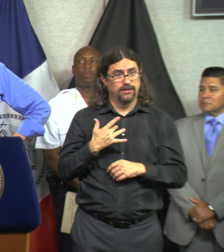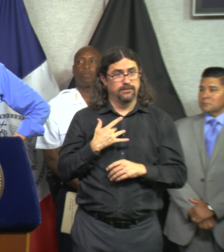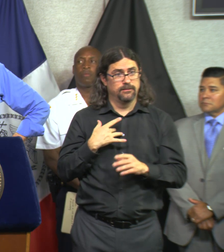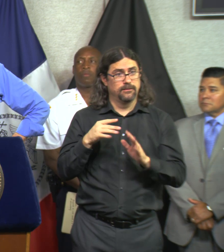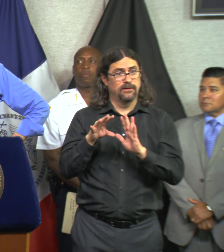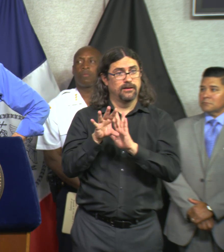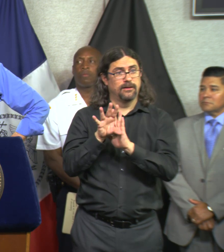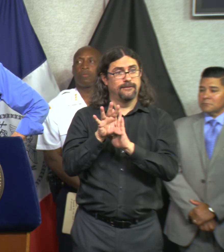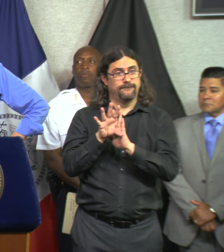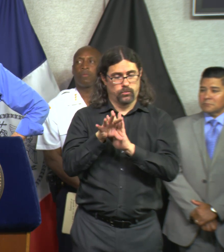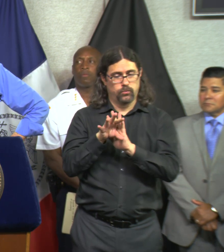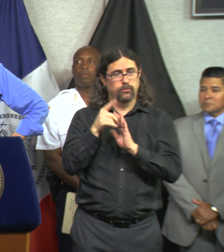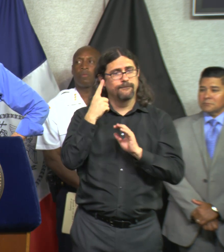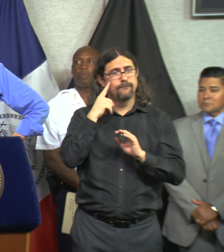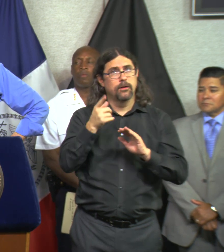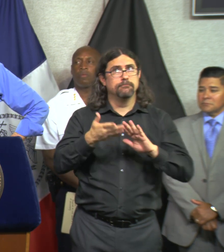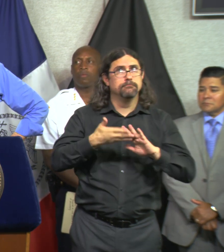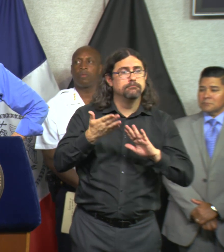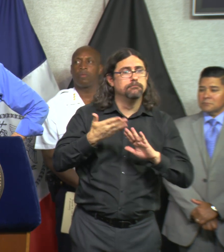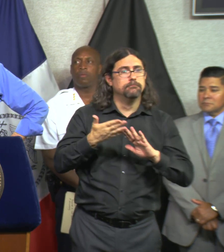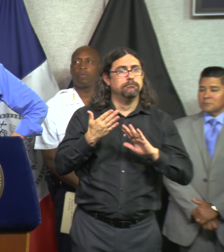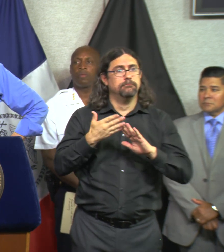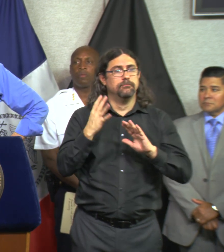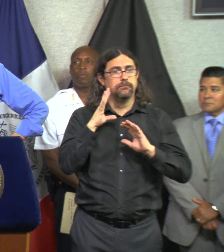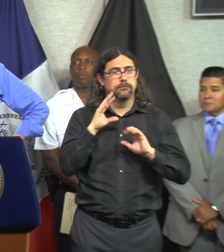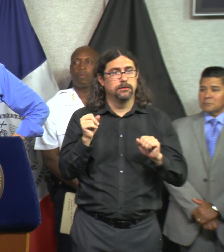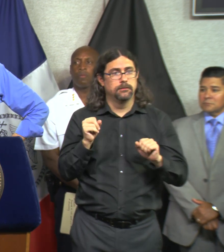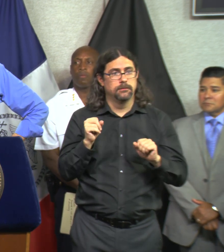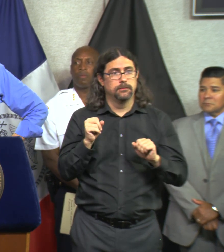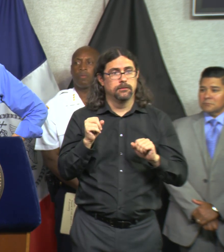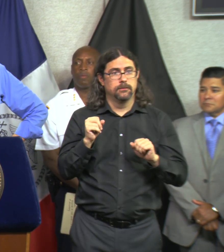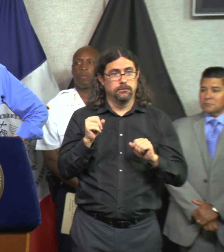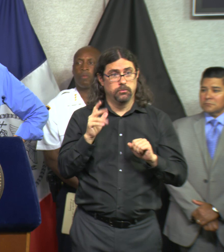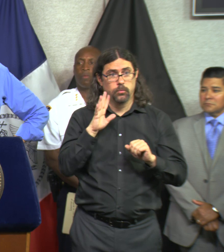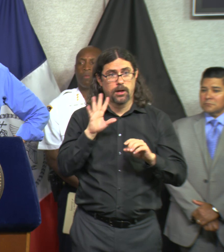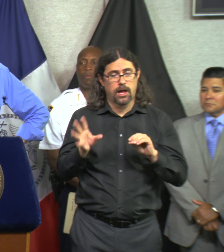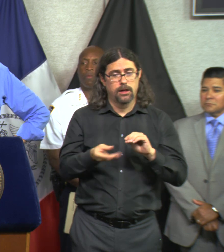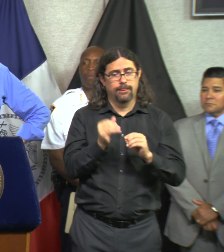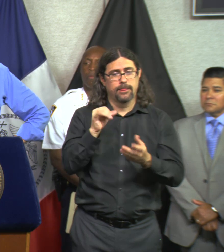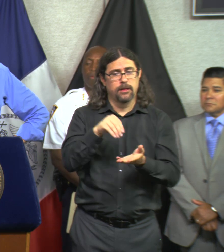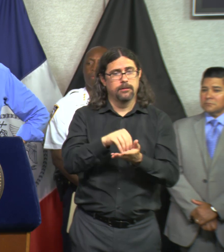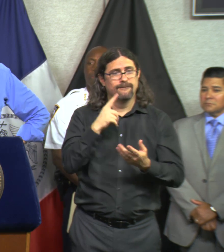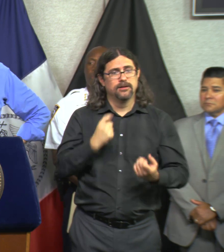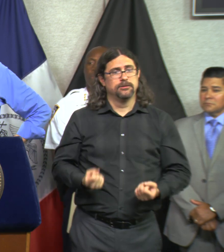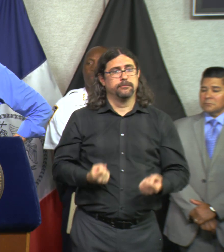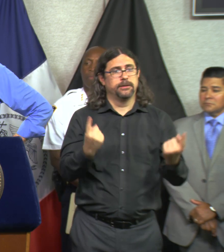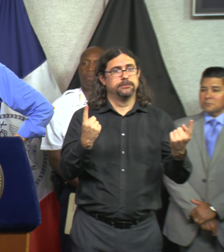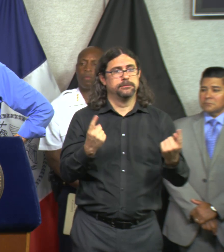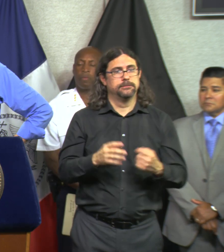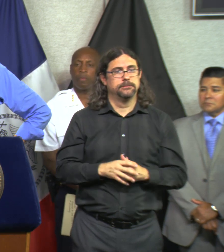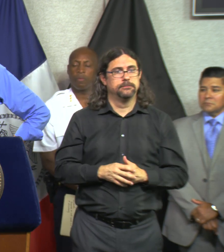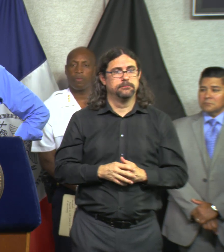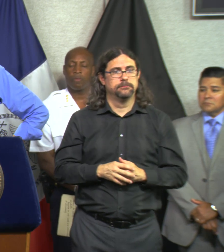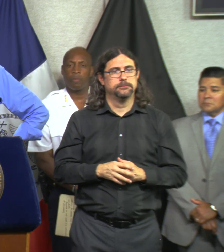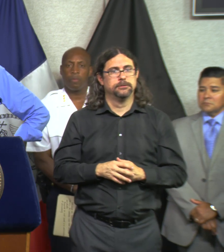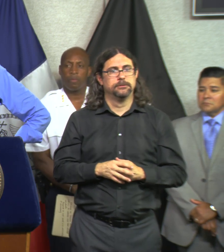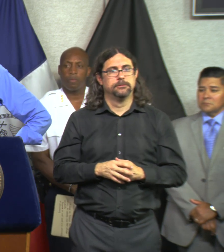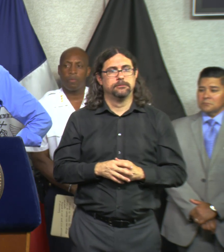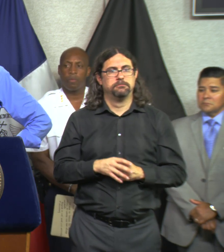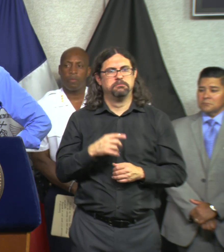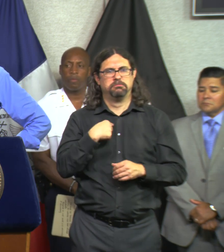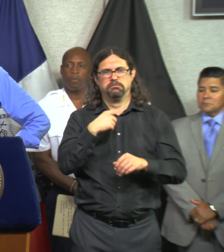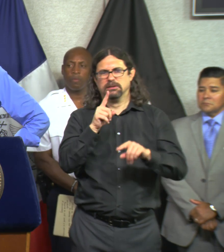be I'm not a lawyer. I'm not an election lawyer. Any issue like that, bring to the campaign. They'll give you an answer. Yes. Between the